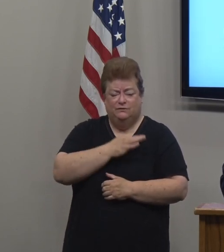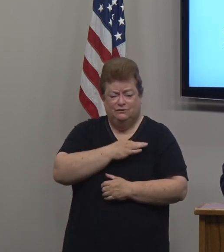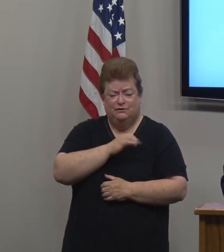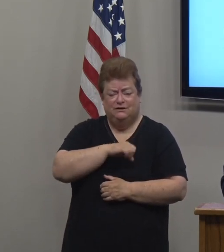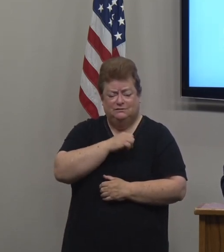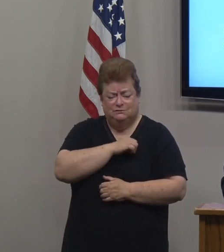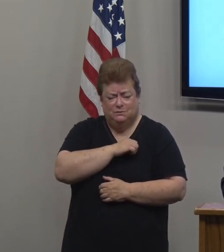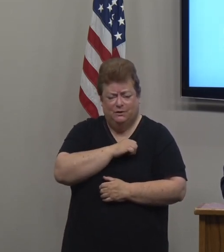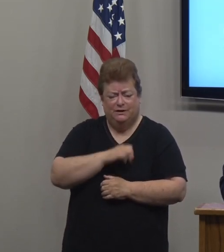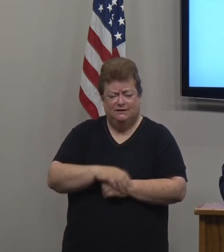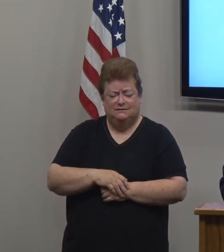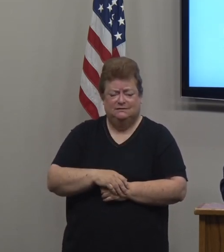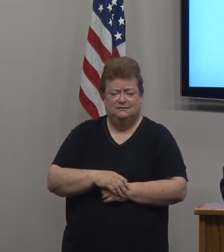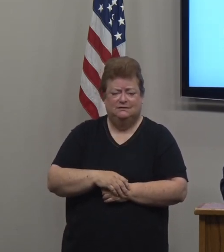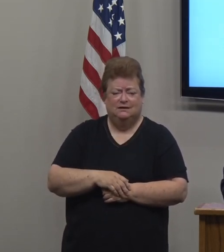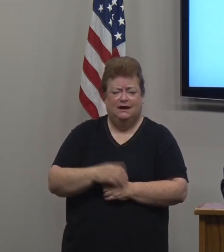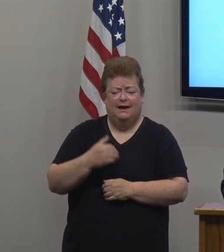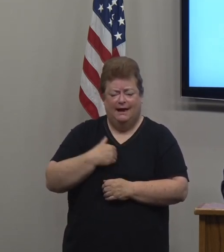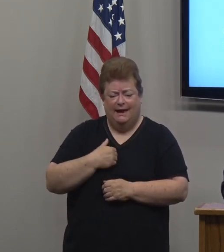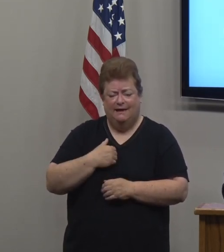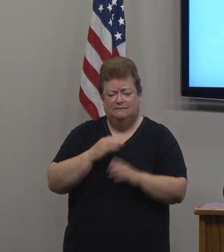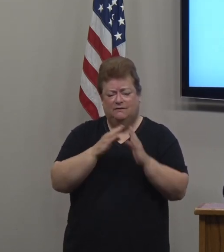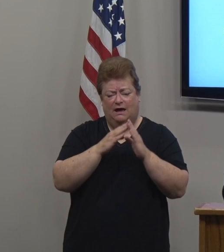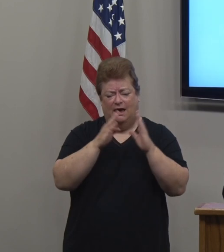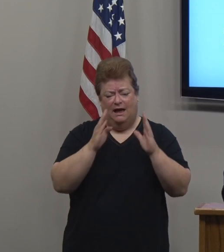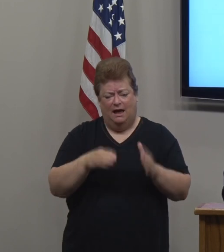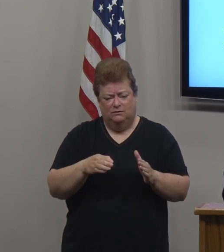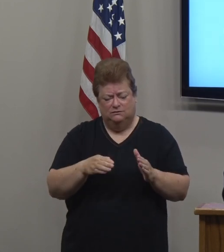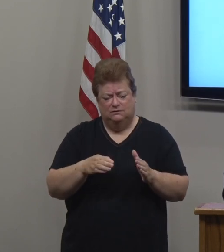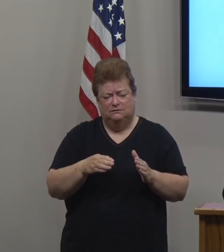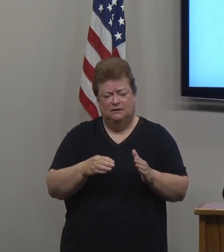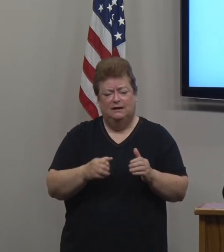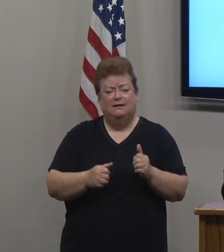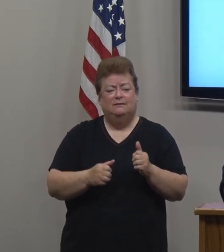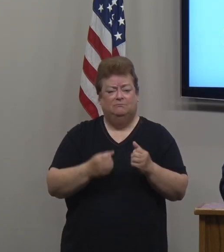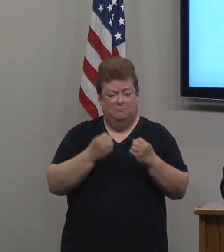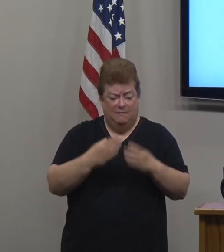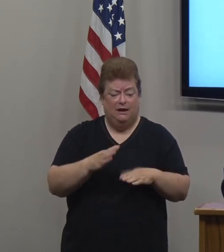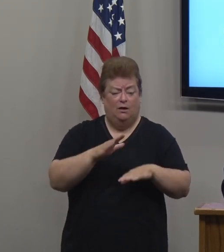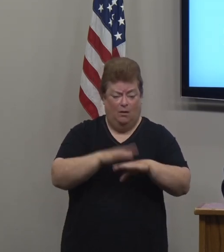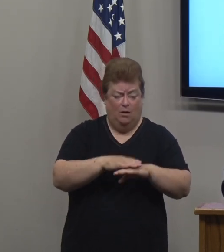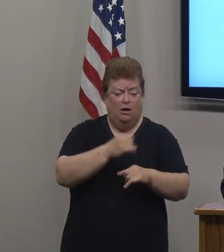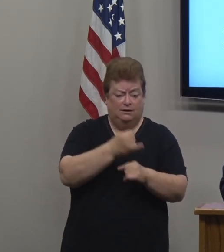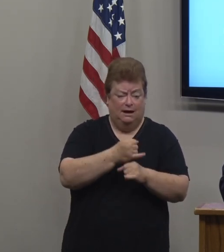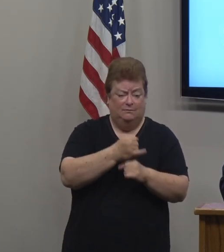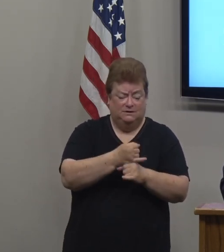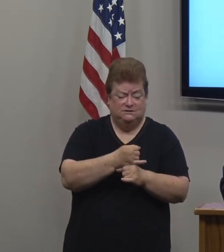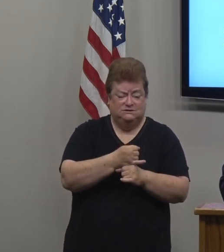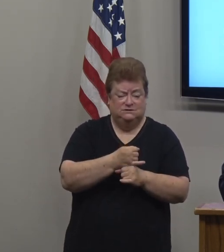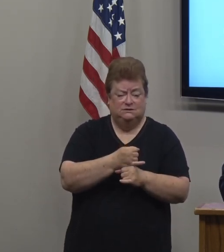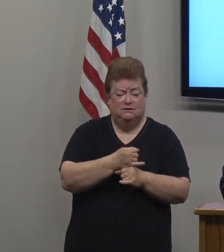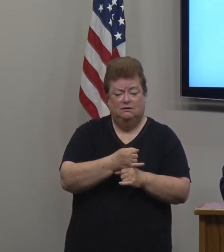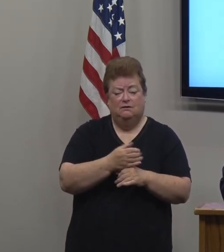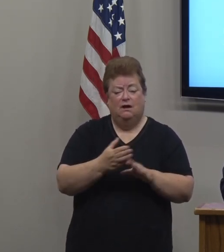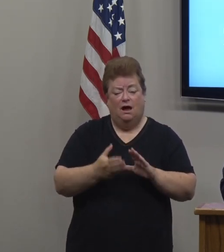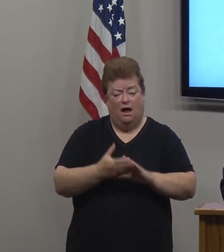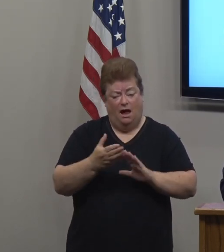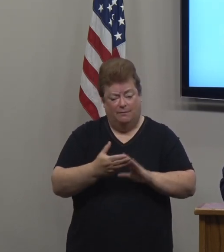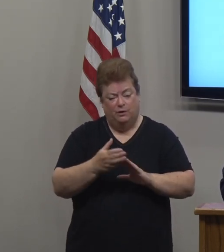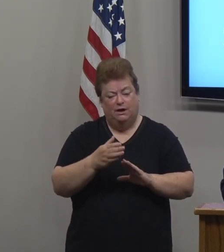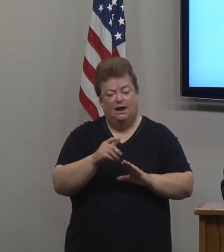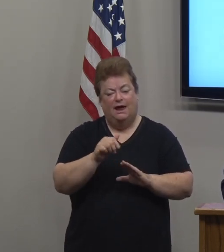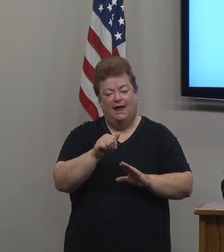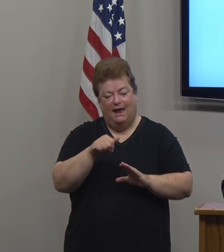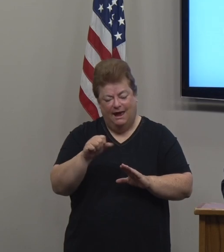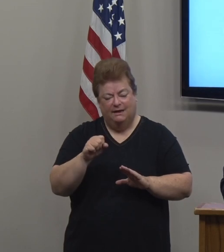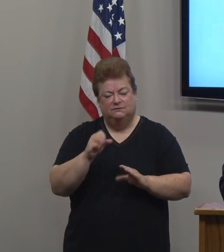organizations have houses that many are on the campus. They're operated as approved